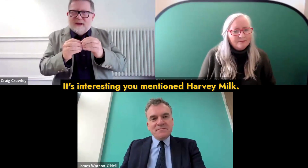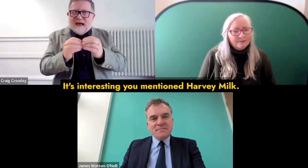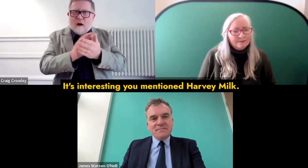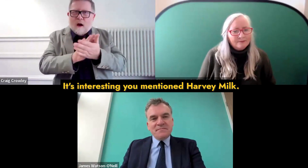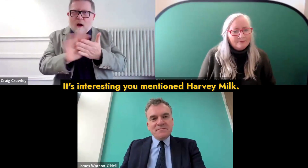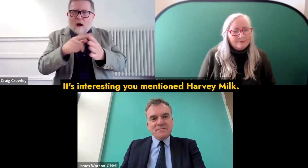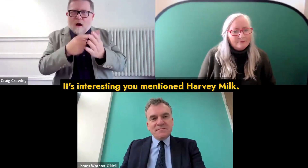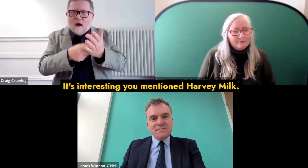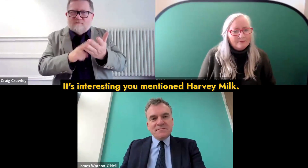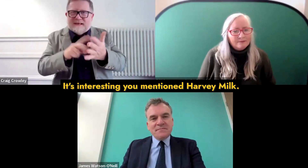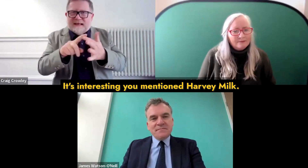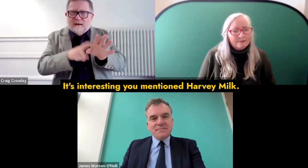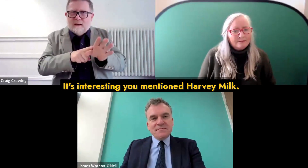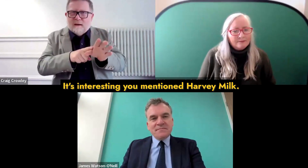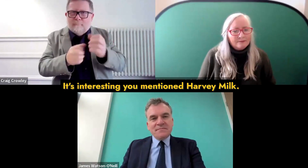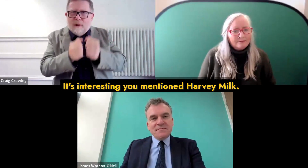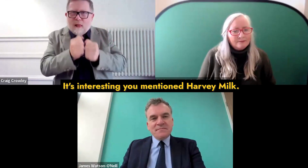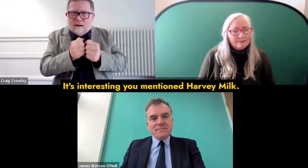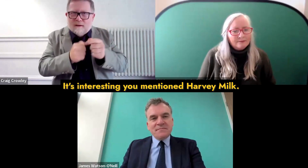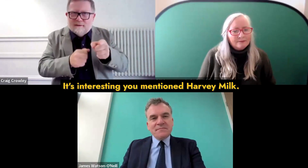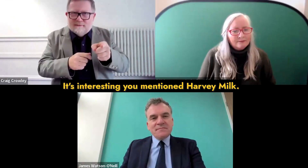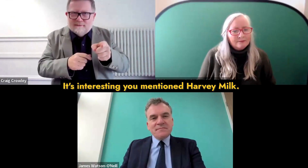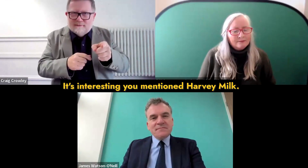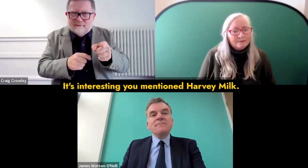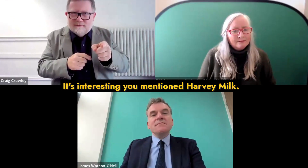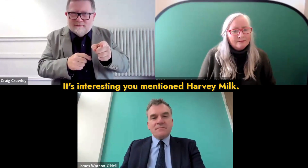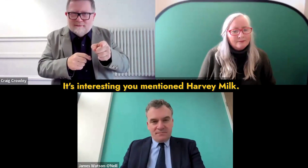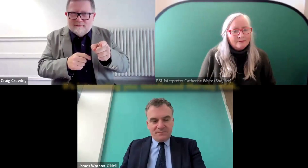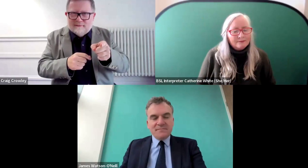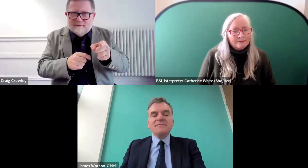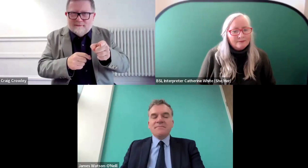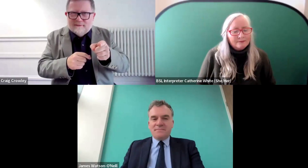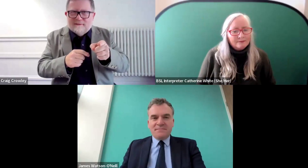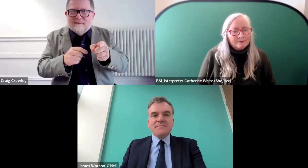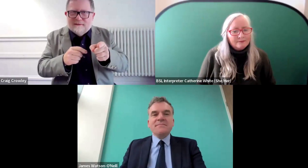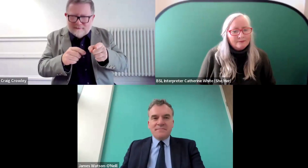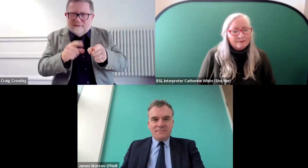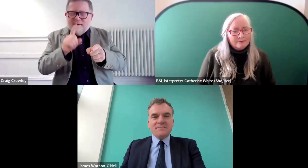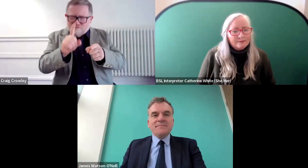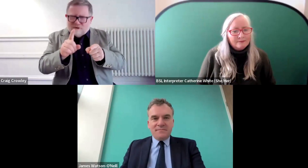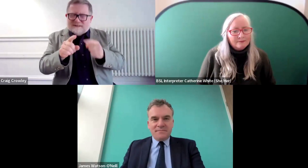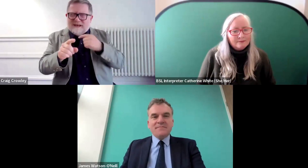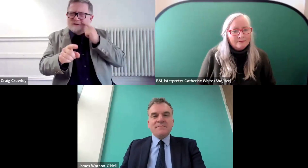It's interesting you mentioned Harvey Milk.